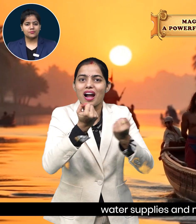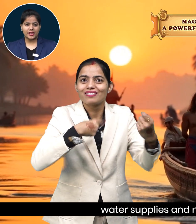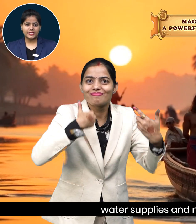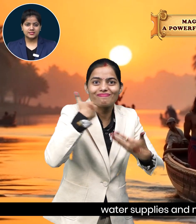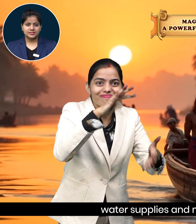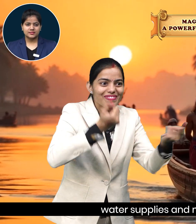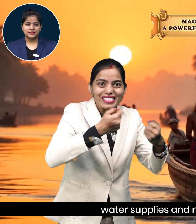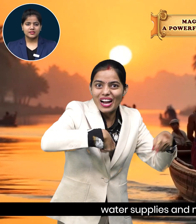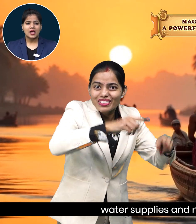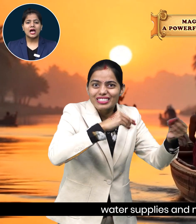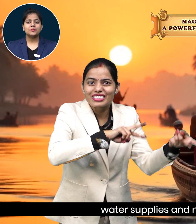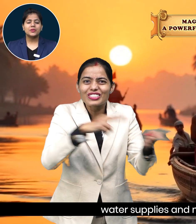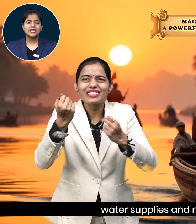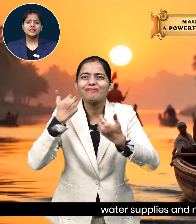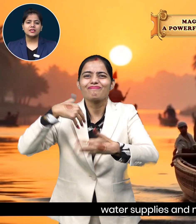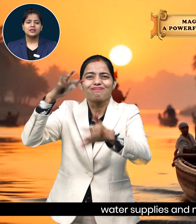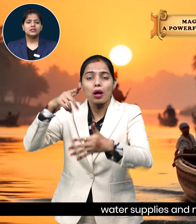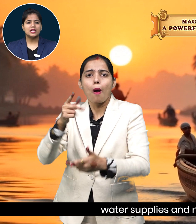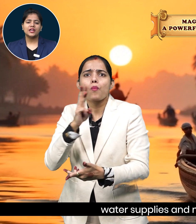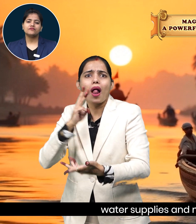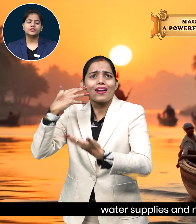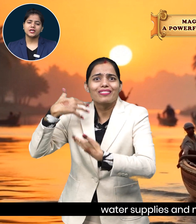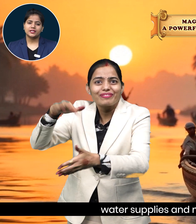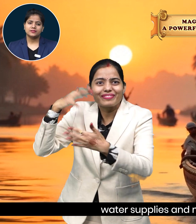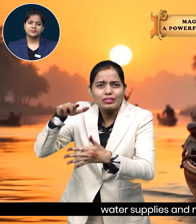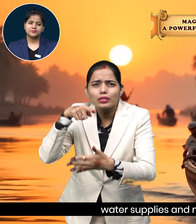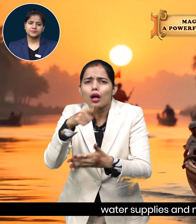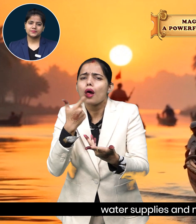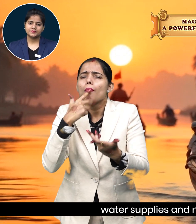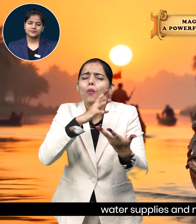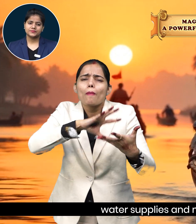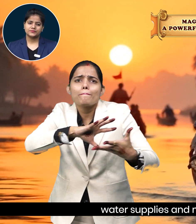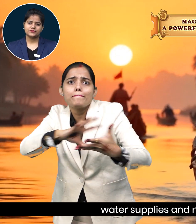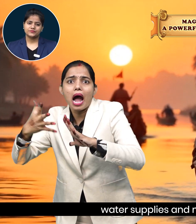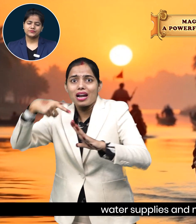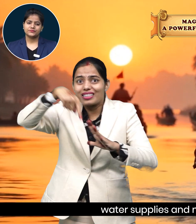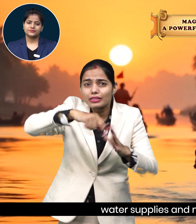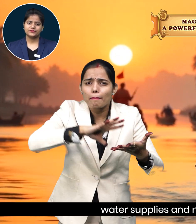water supplies, and making the land fertile.